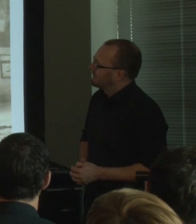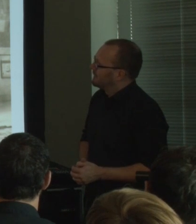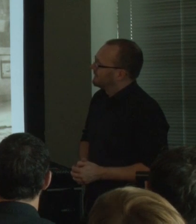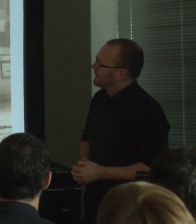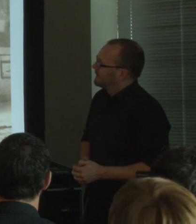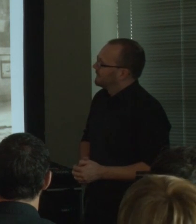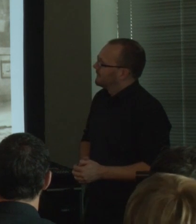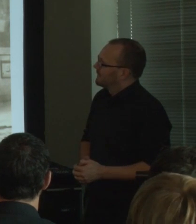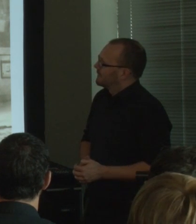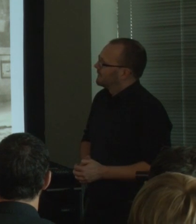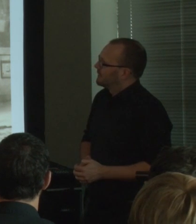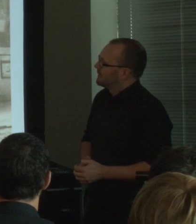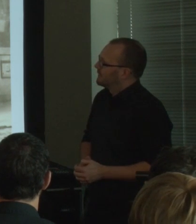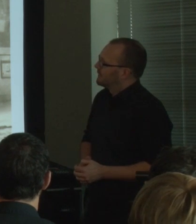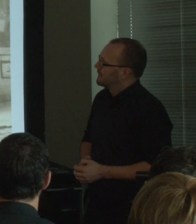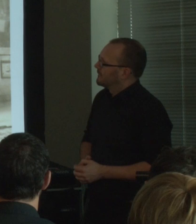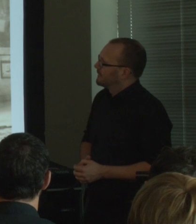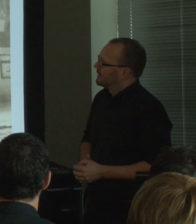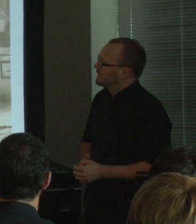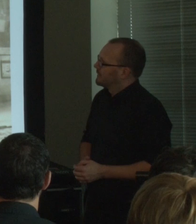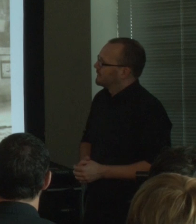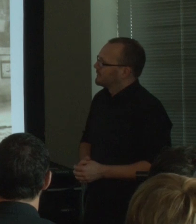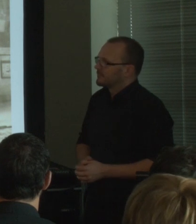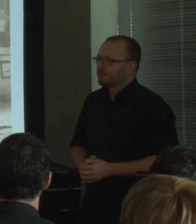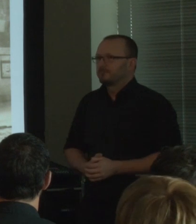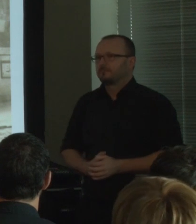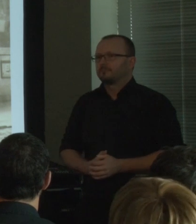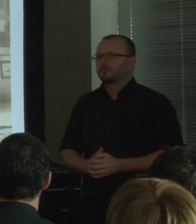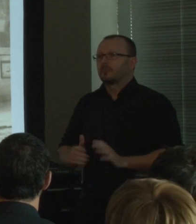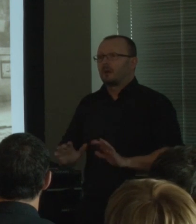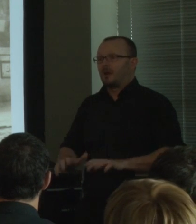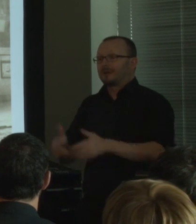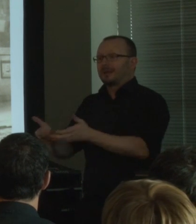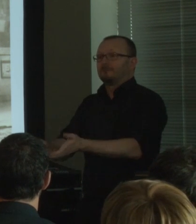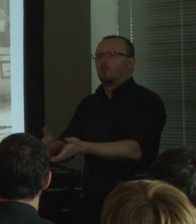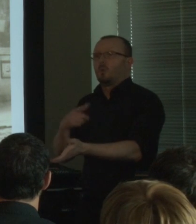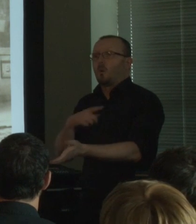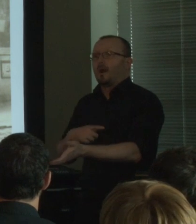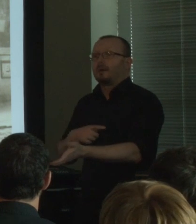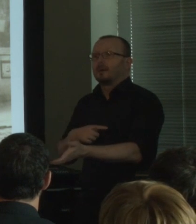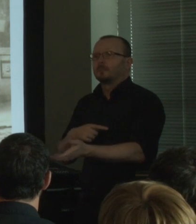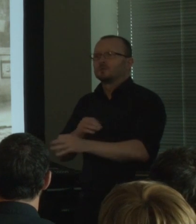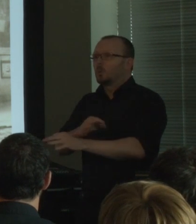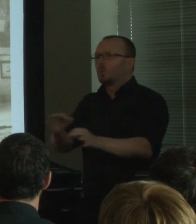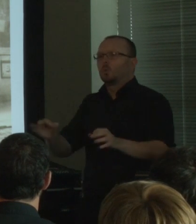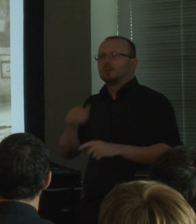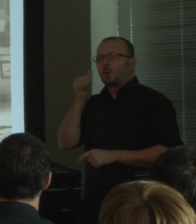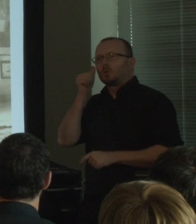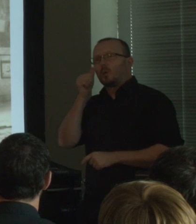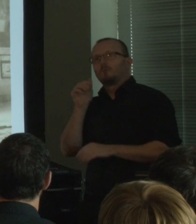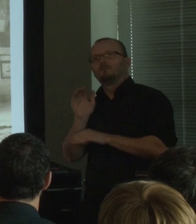To remind that we do not know where travels will lead us,